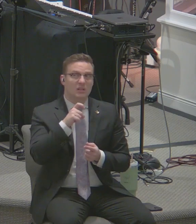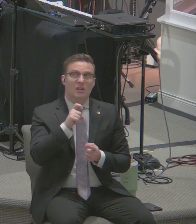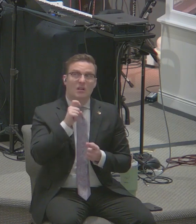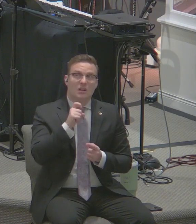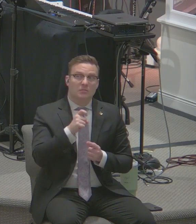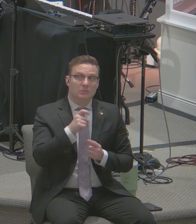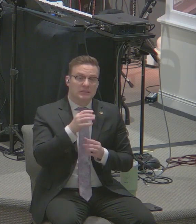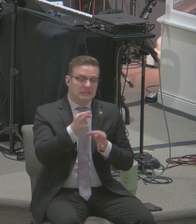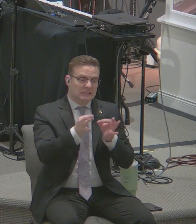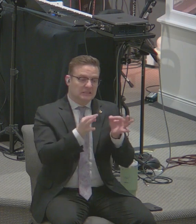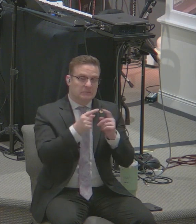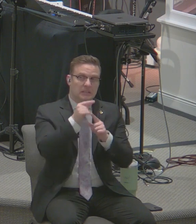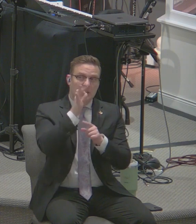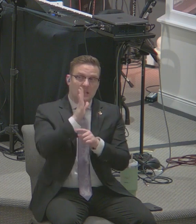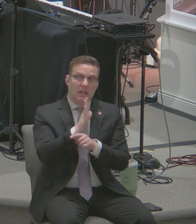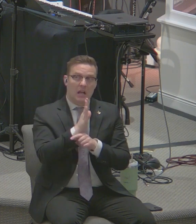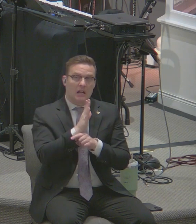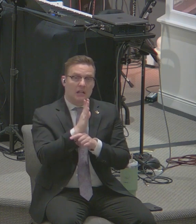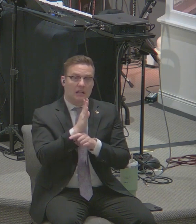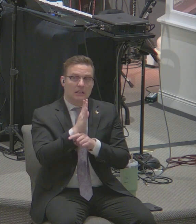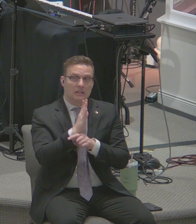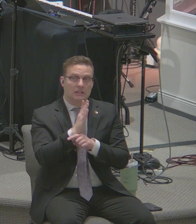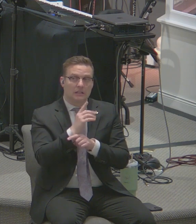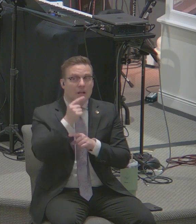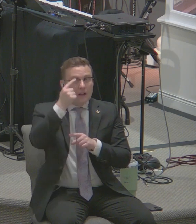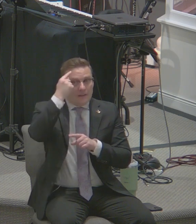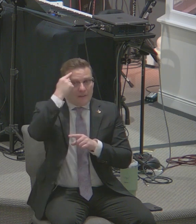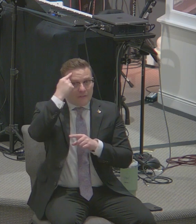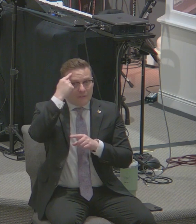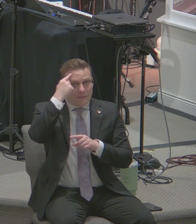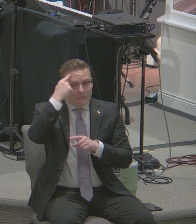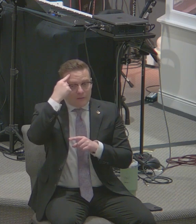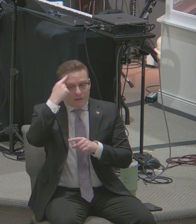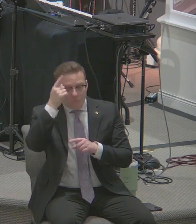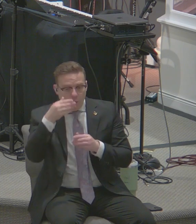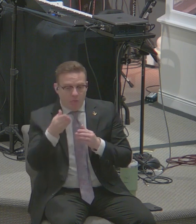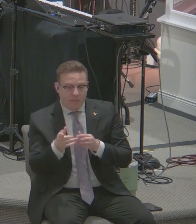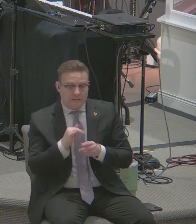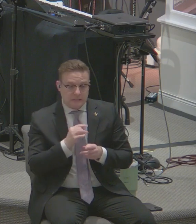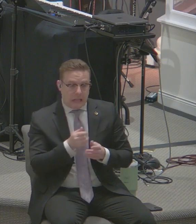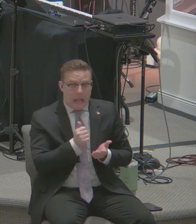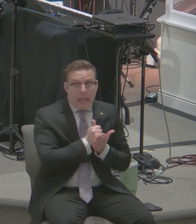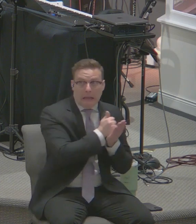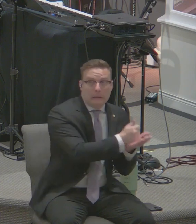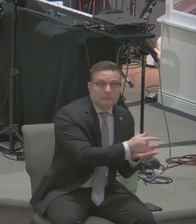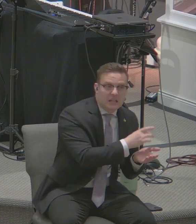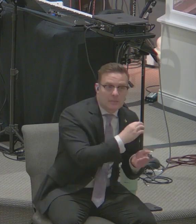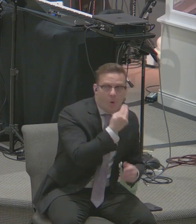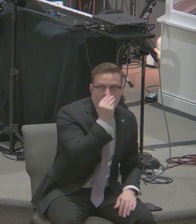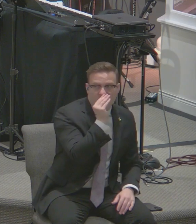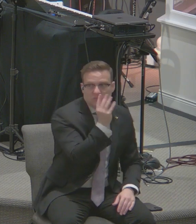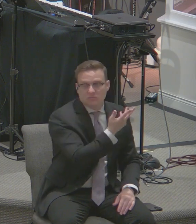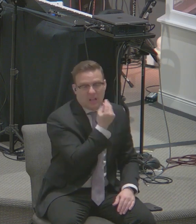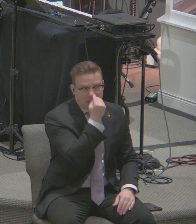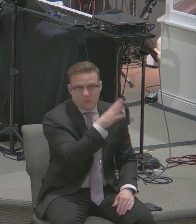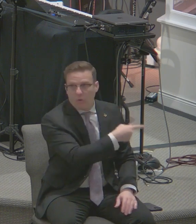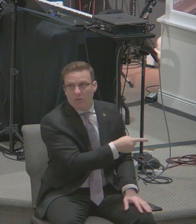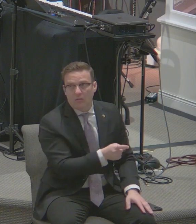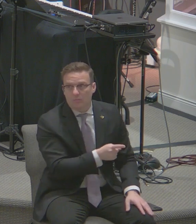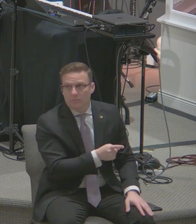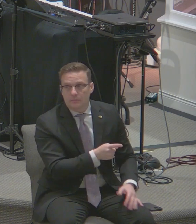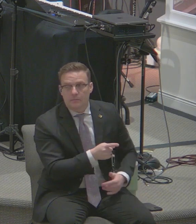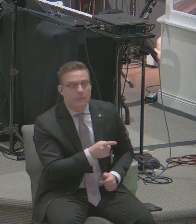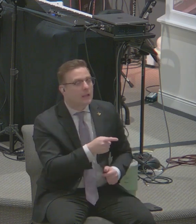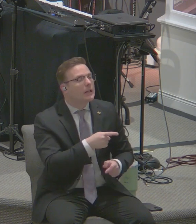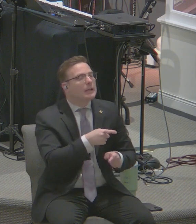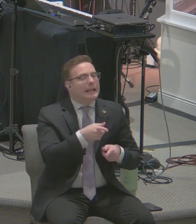their trust. Do your part to let them do this. There it is. Let them